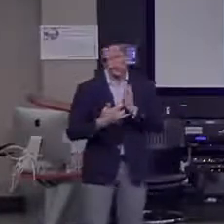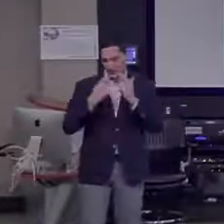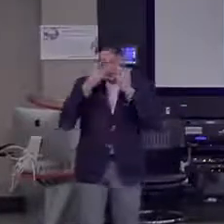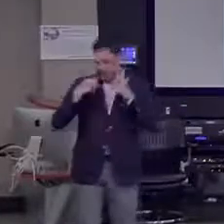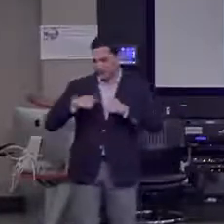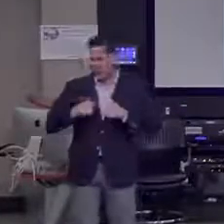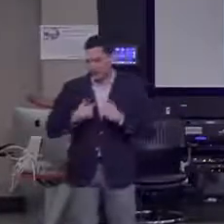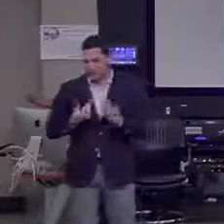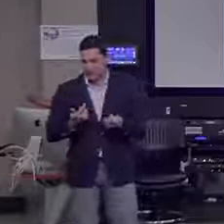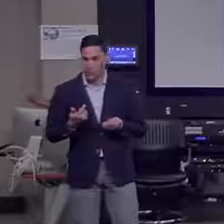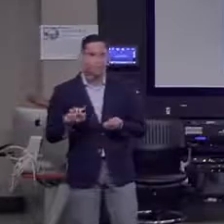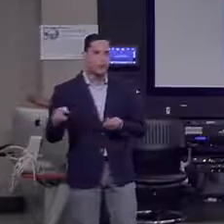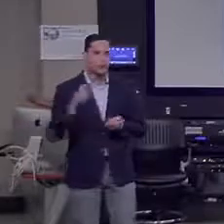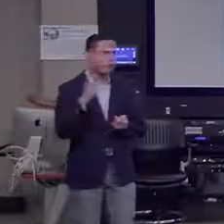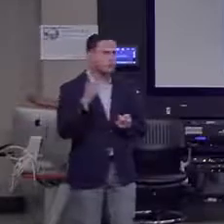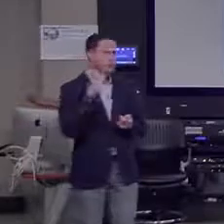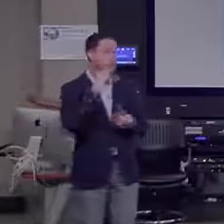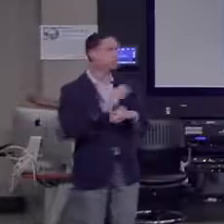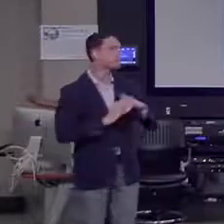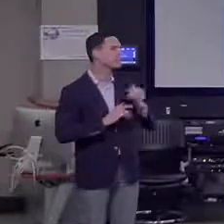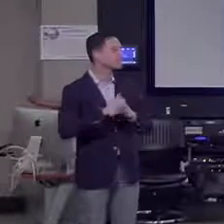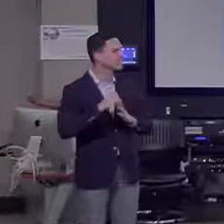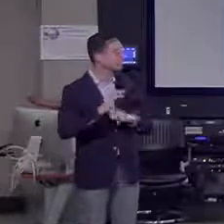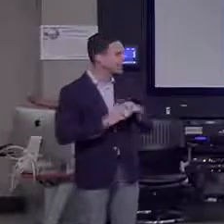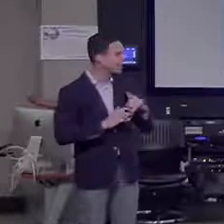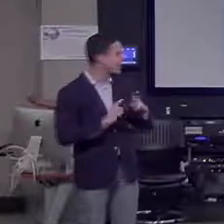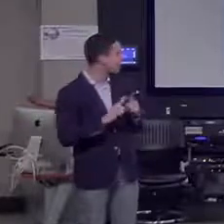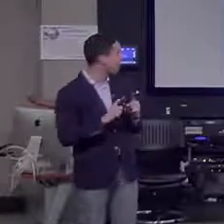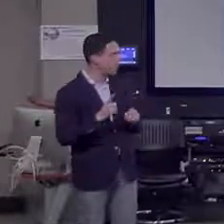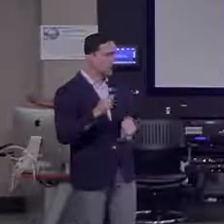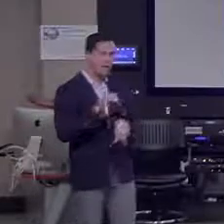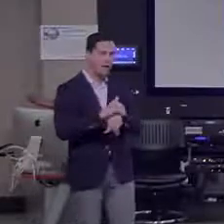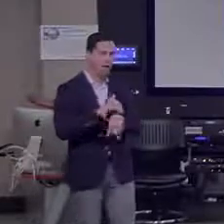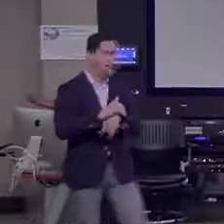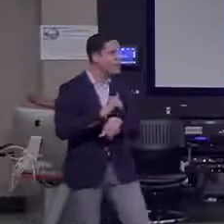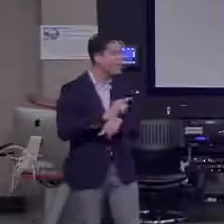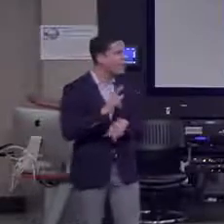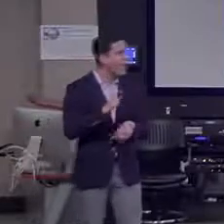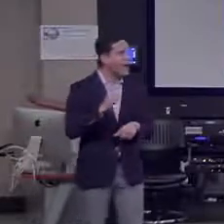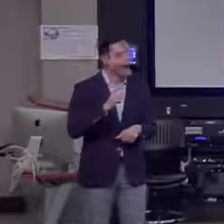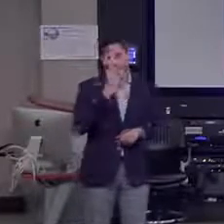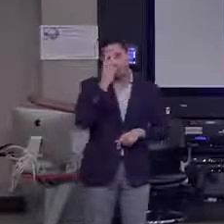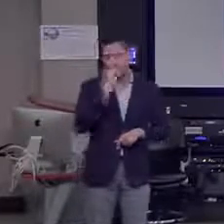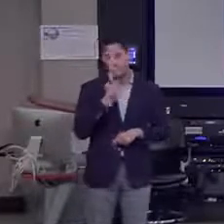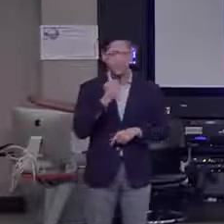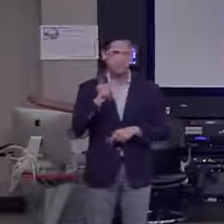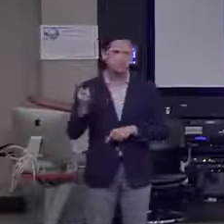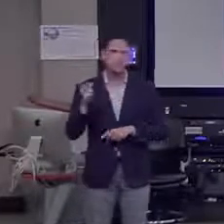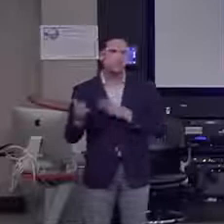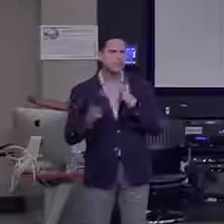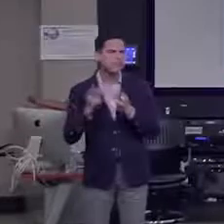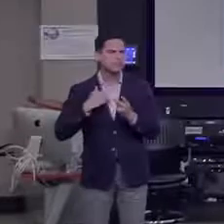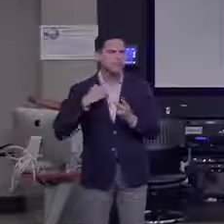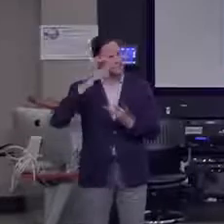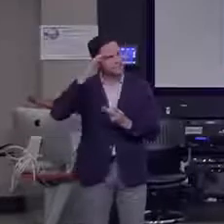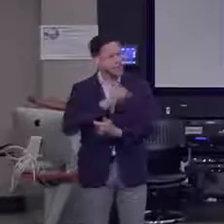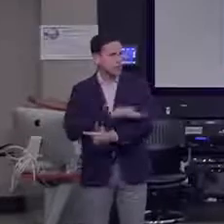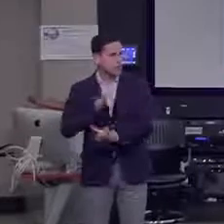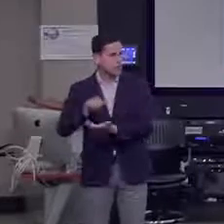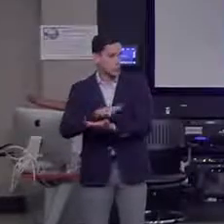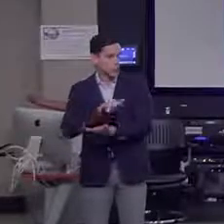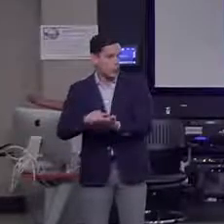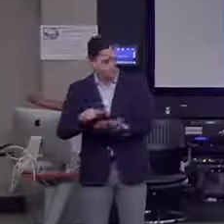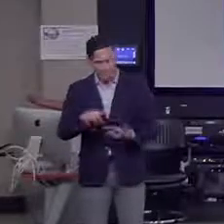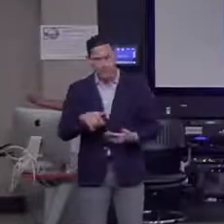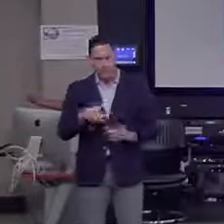just for those of you who are asking to join us, but one night I went to sleep at my son's house in New York, And he said to me, the only way